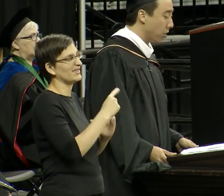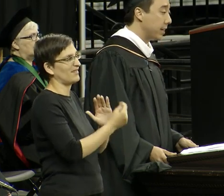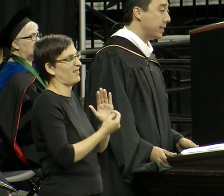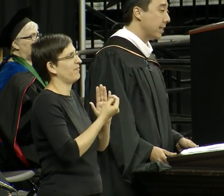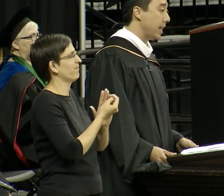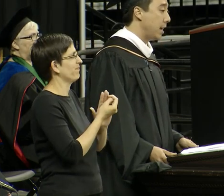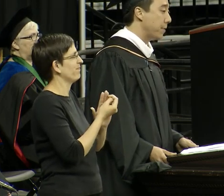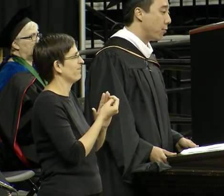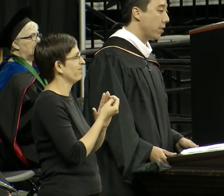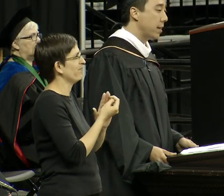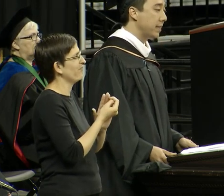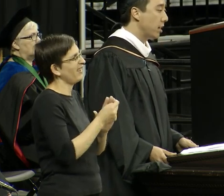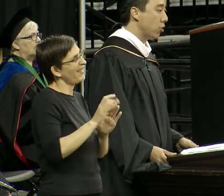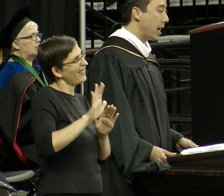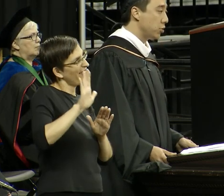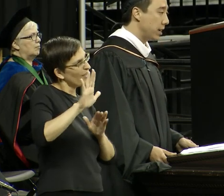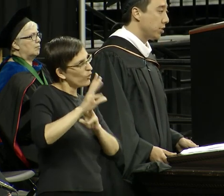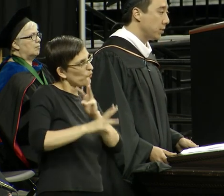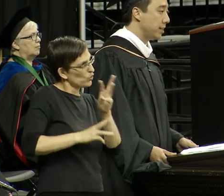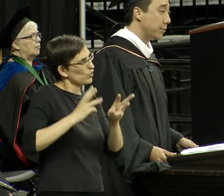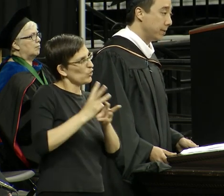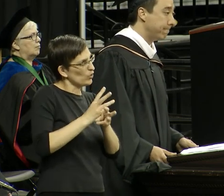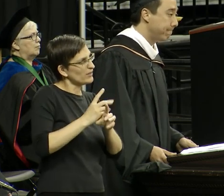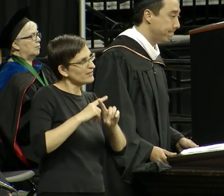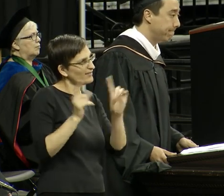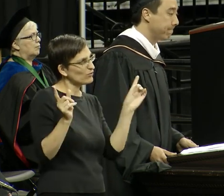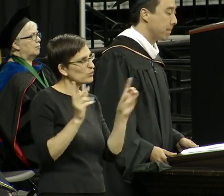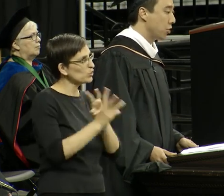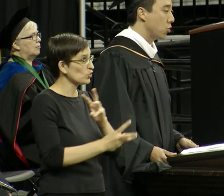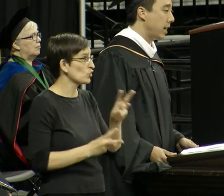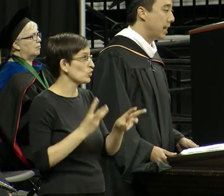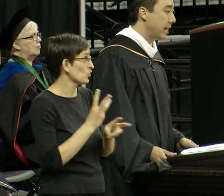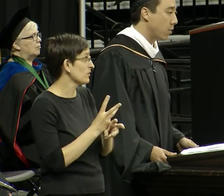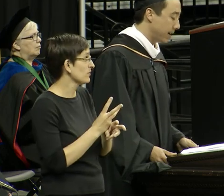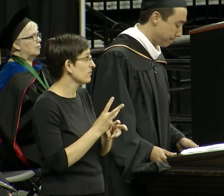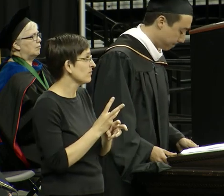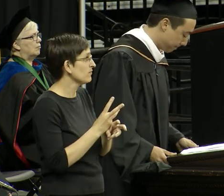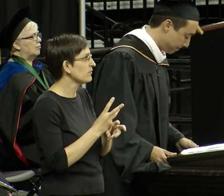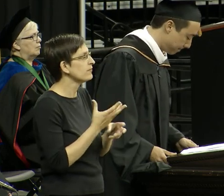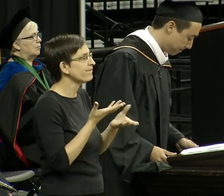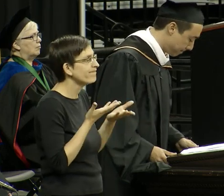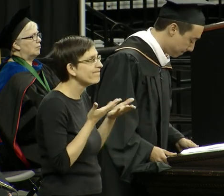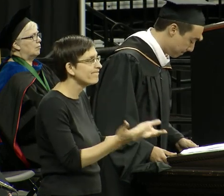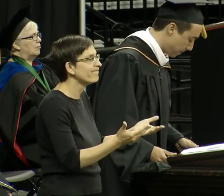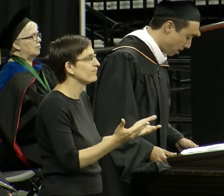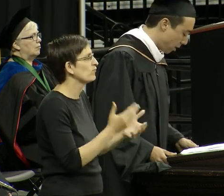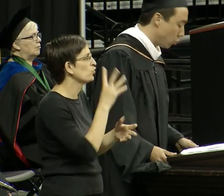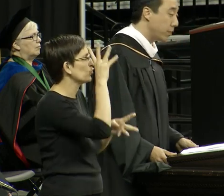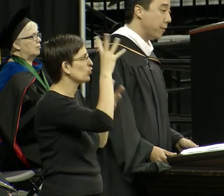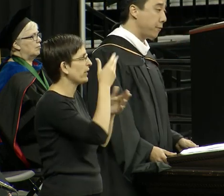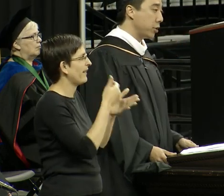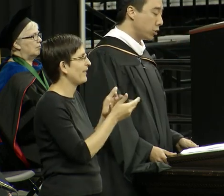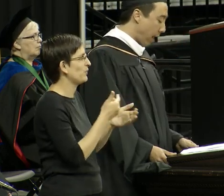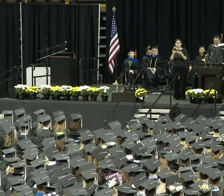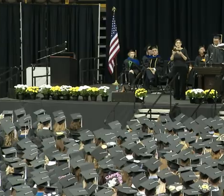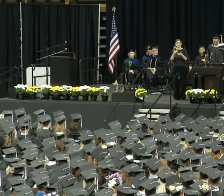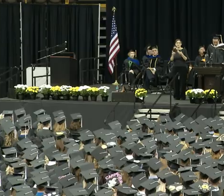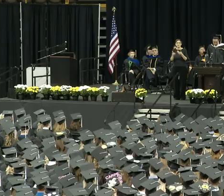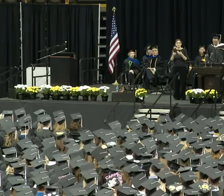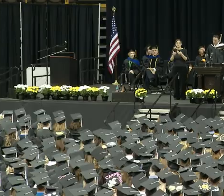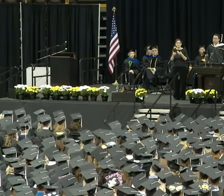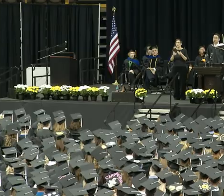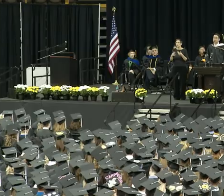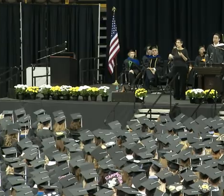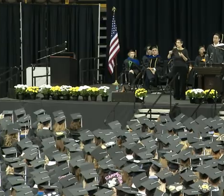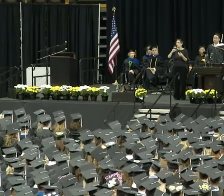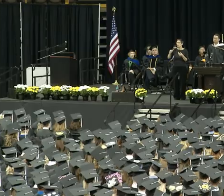The world that lay before them at their graduation was different. Create anyway. You will be the first graduating